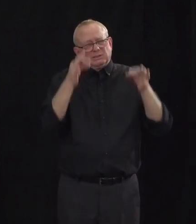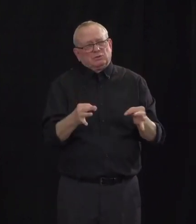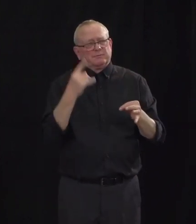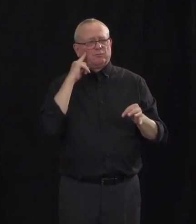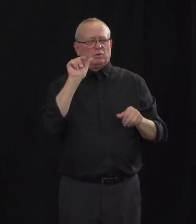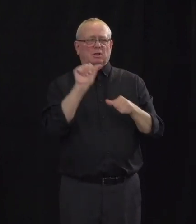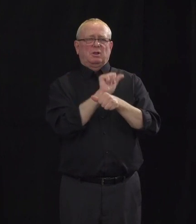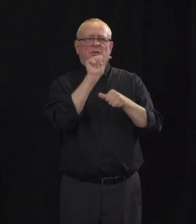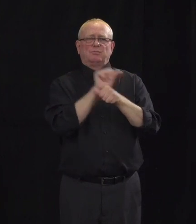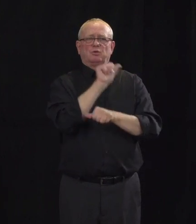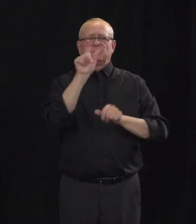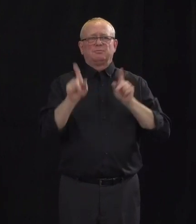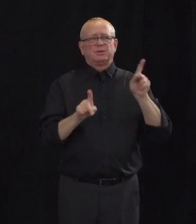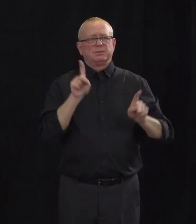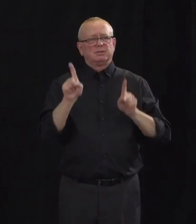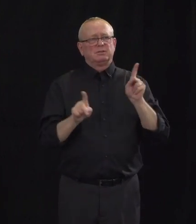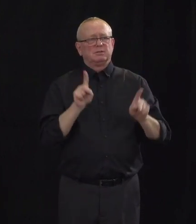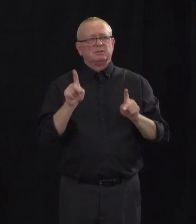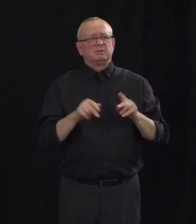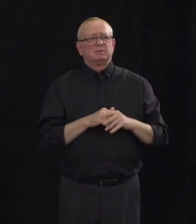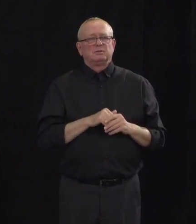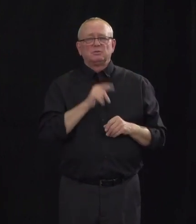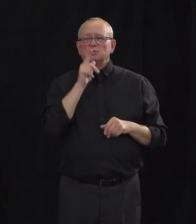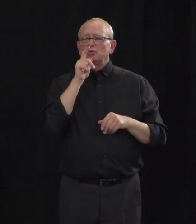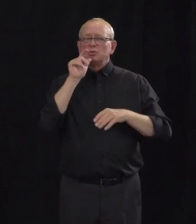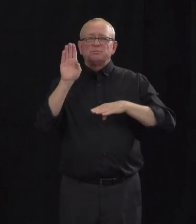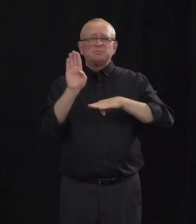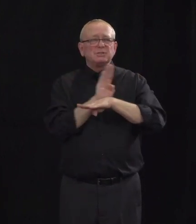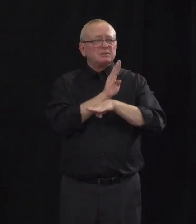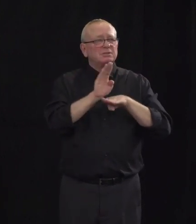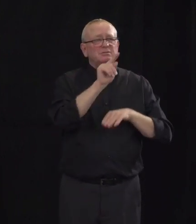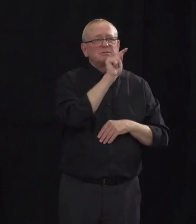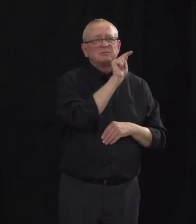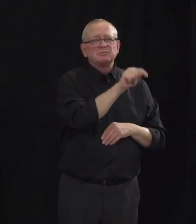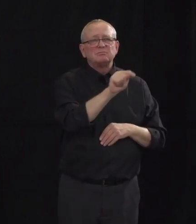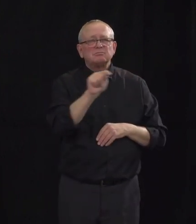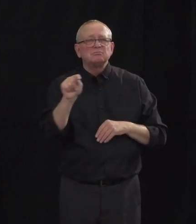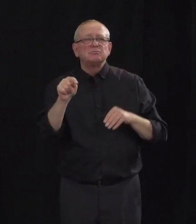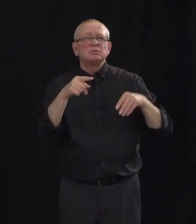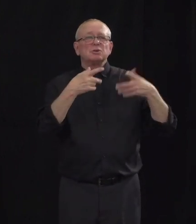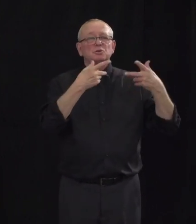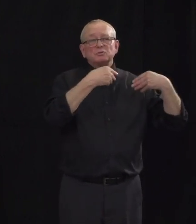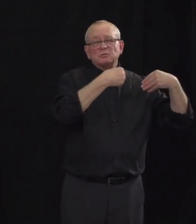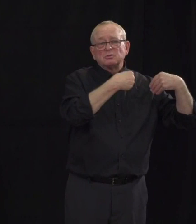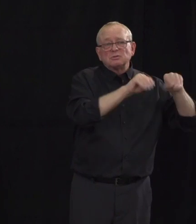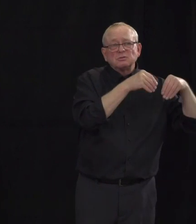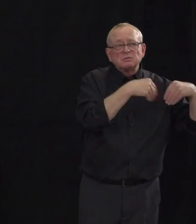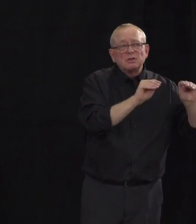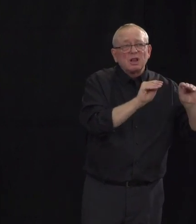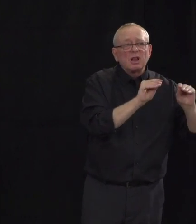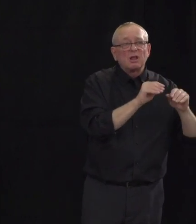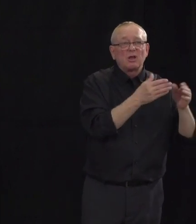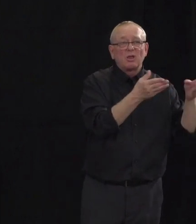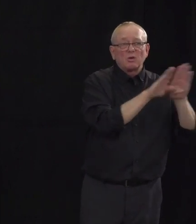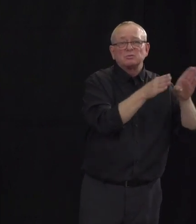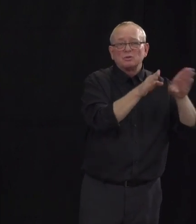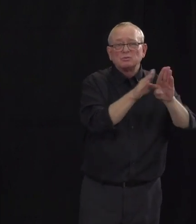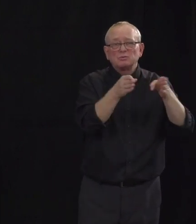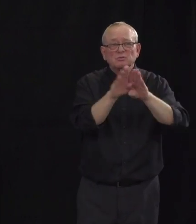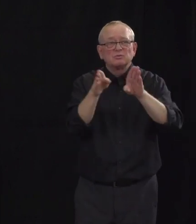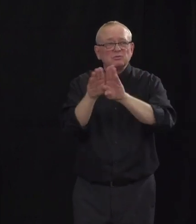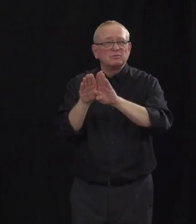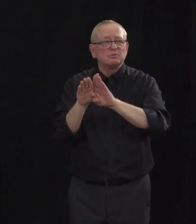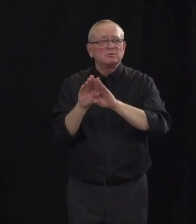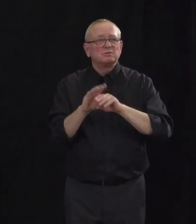for businesses like retail outlets. These measures restrict Albertans from attending these locations to purchase